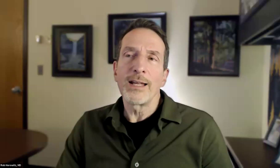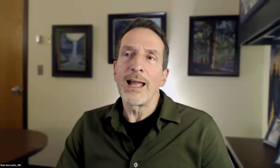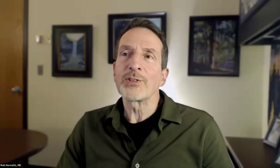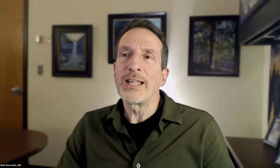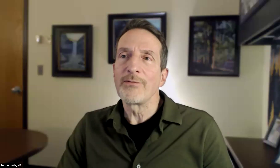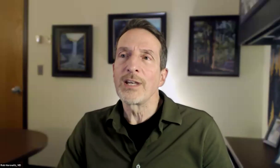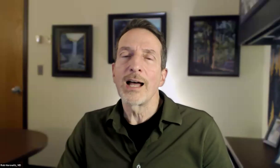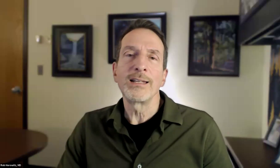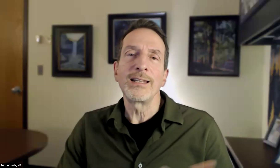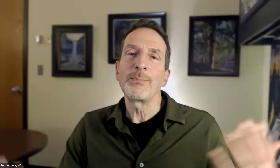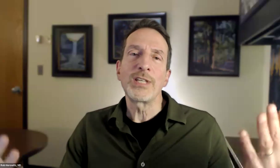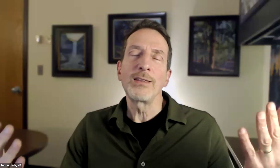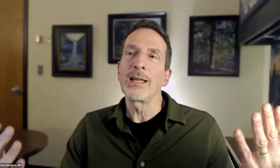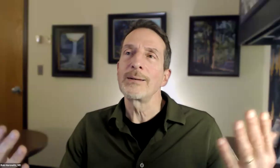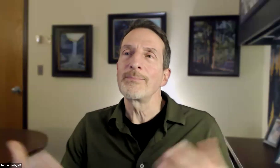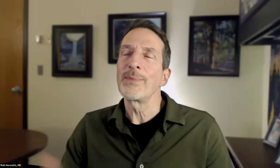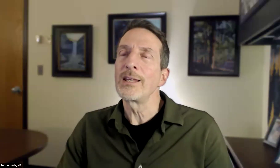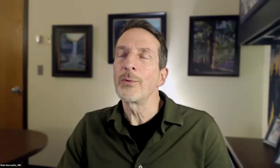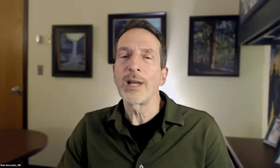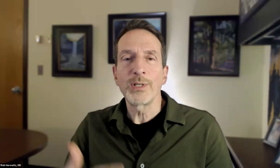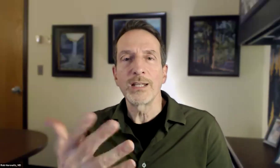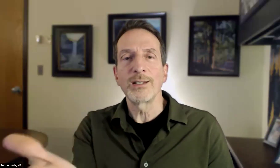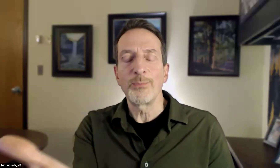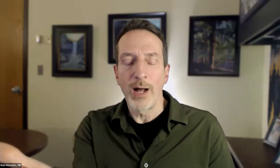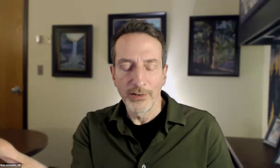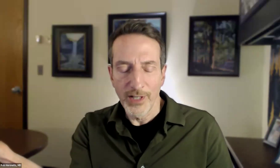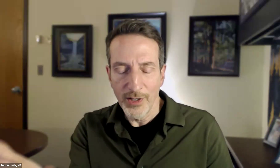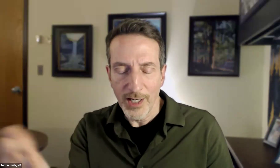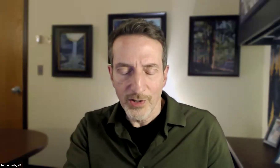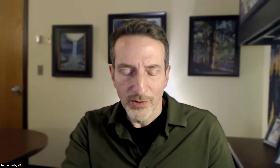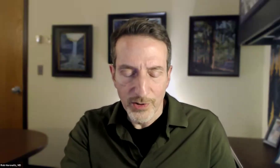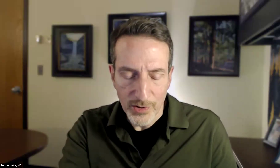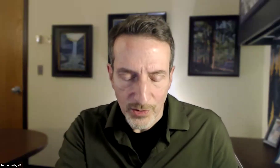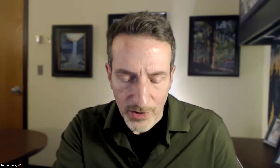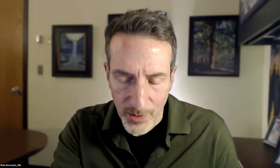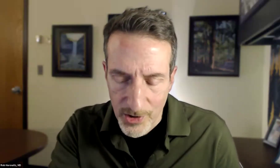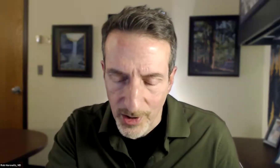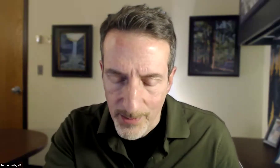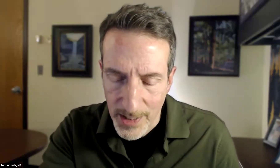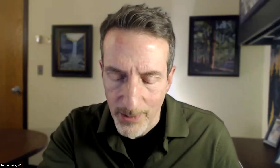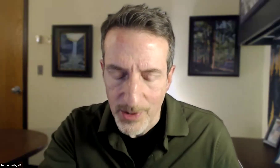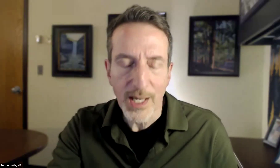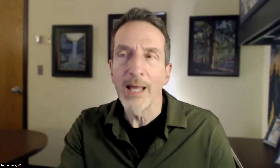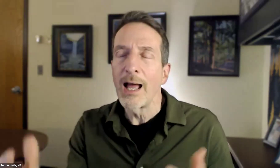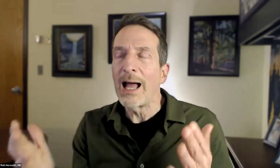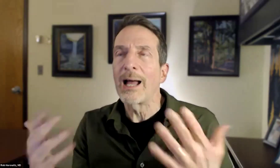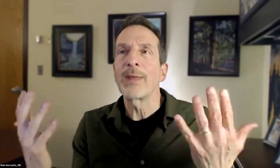No, I actually have not. And I'm saying that, when I presented a policy, I think I told you this, Rachel. I